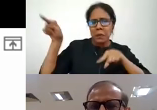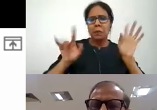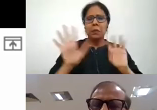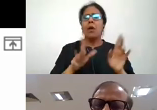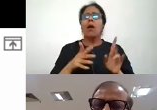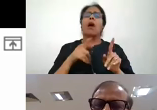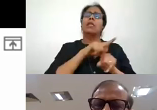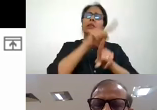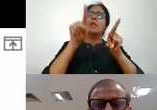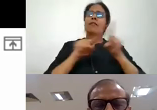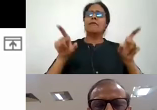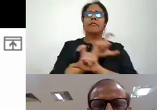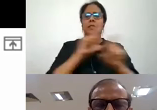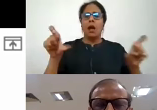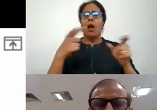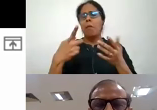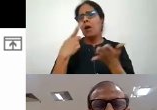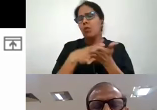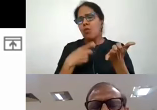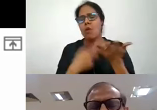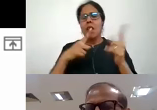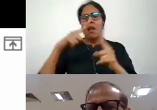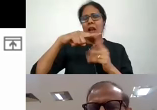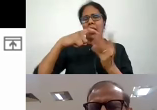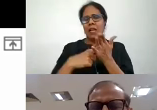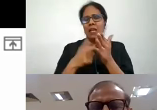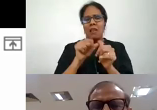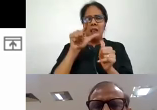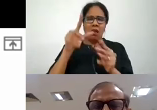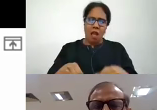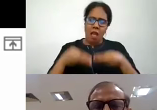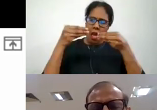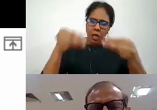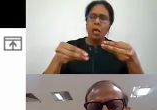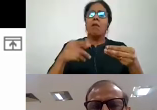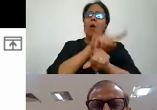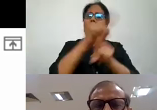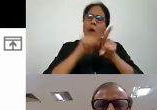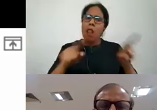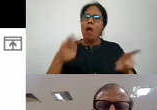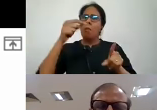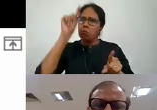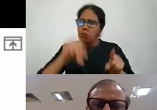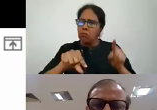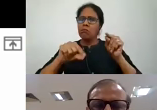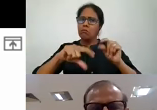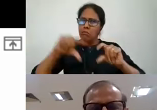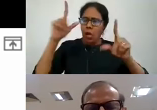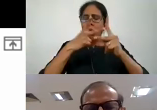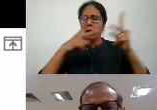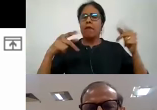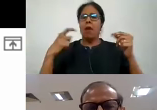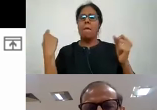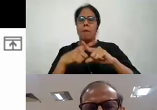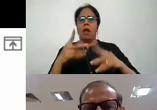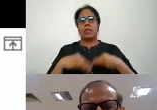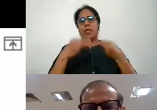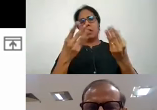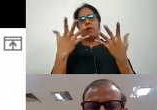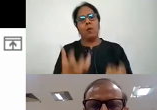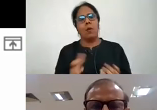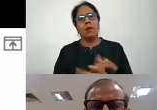PDOs through a regulation from PRAI. The second issue is coming up because the investment for a PDO is around rupees 8,000 with a break-even